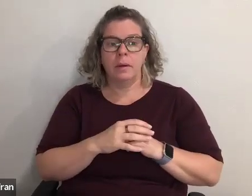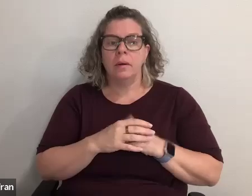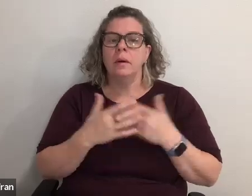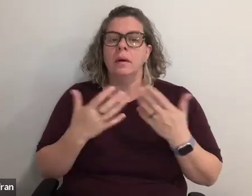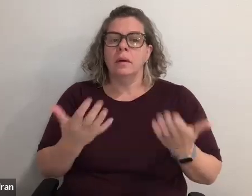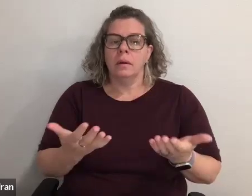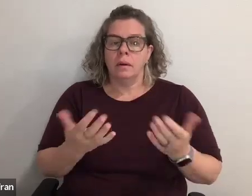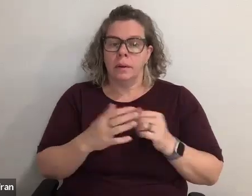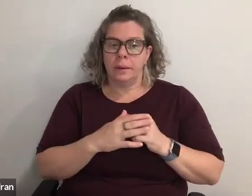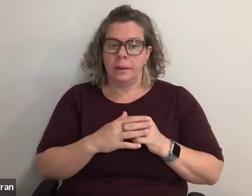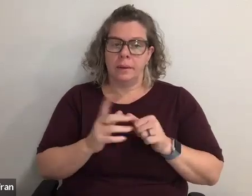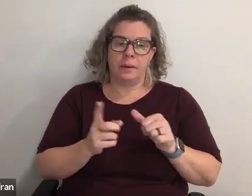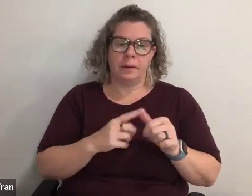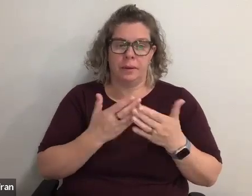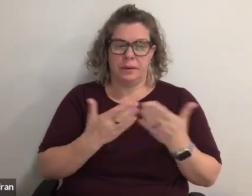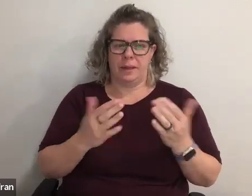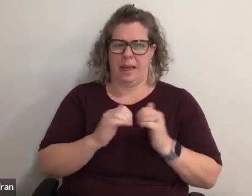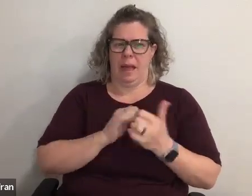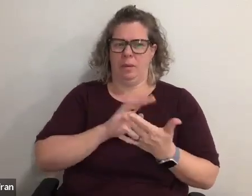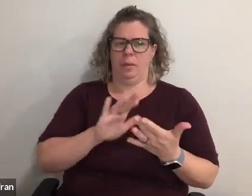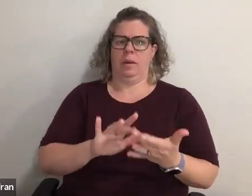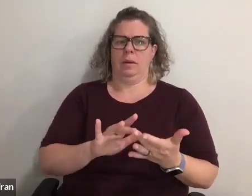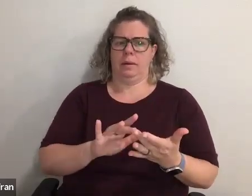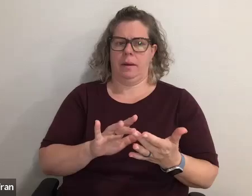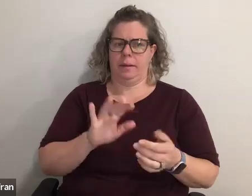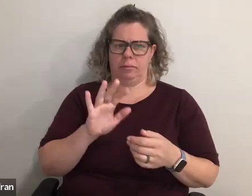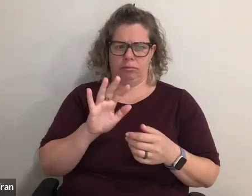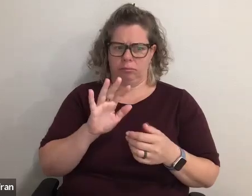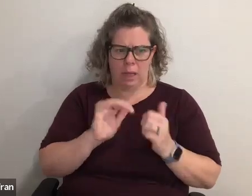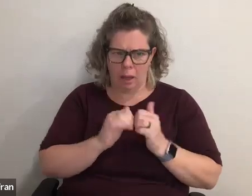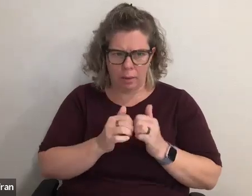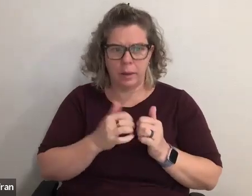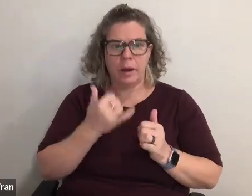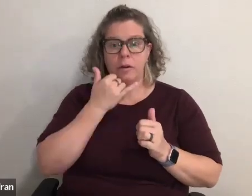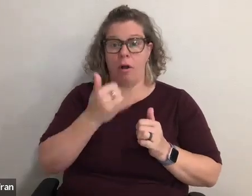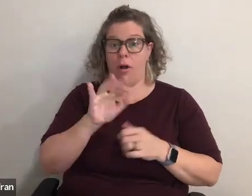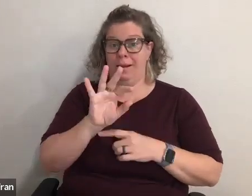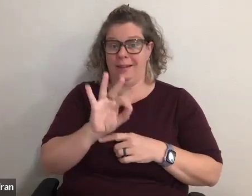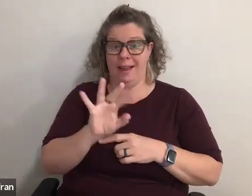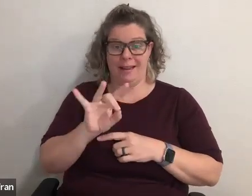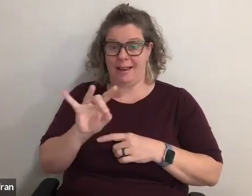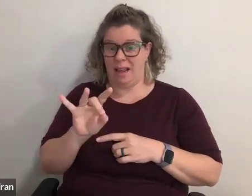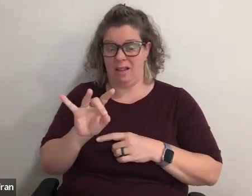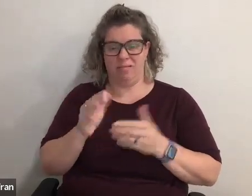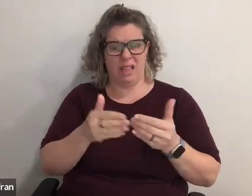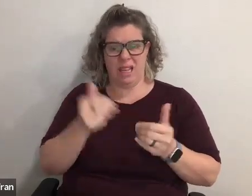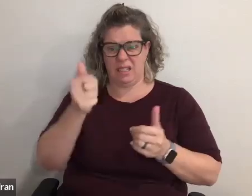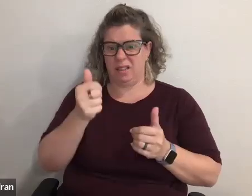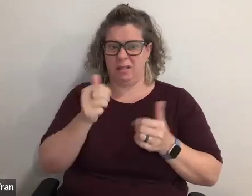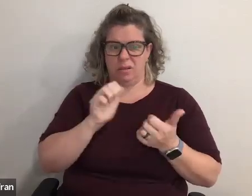So the first thing is, how do you contact us? You contact us by calling 988. That's the easiest